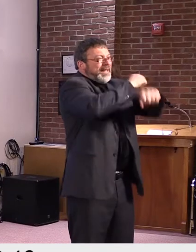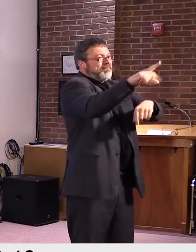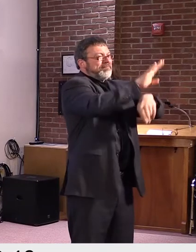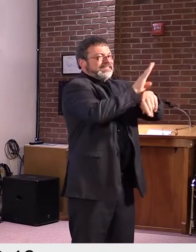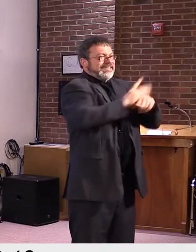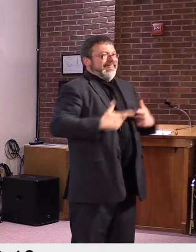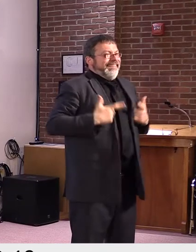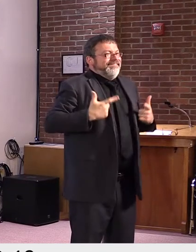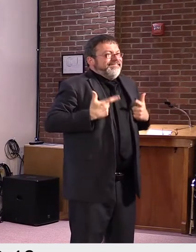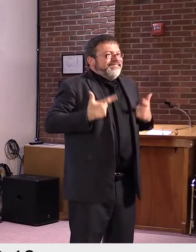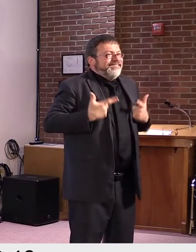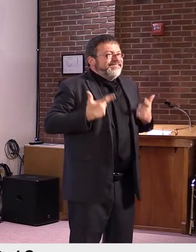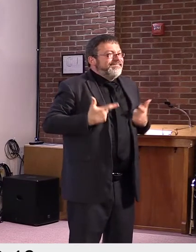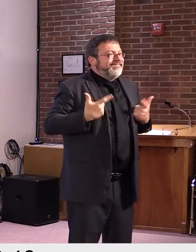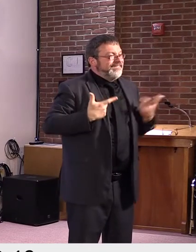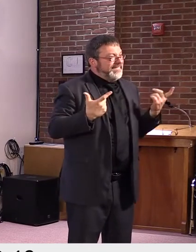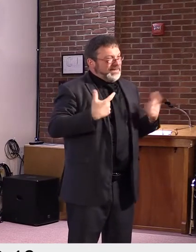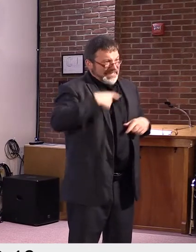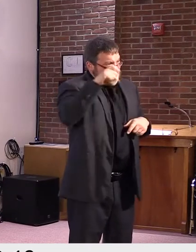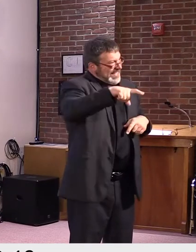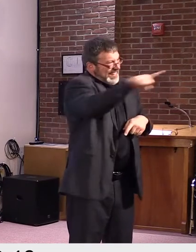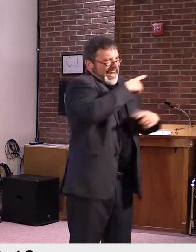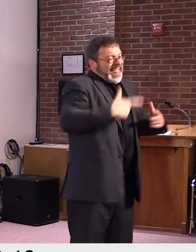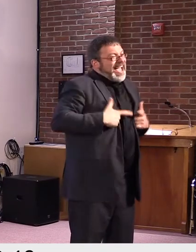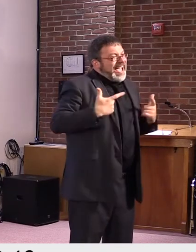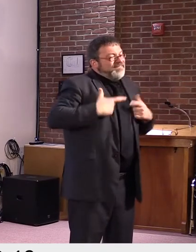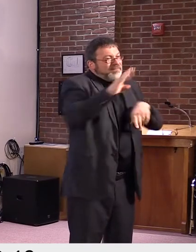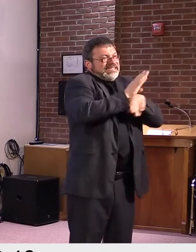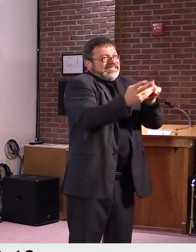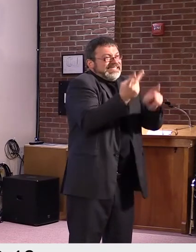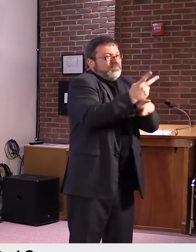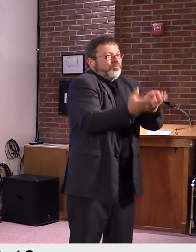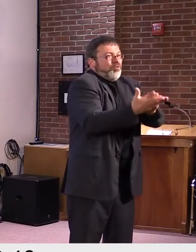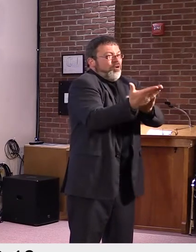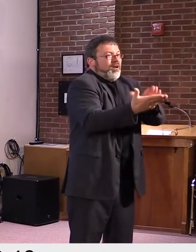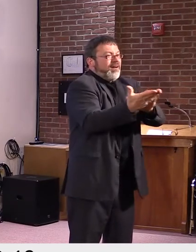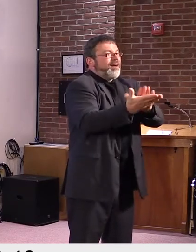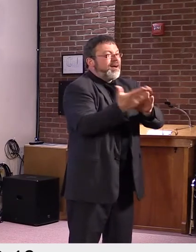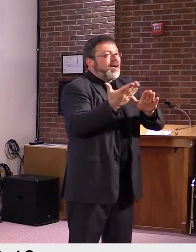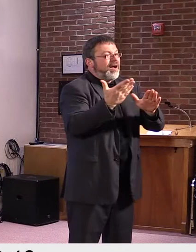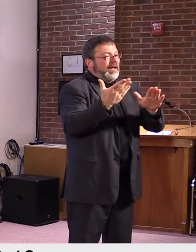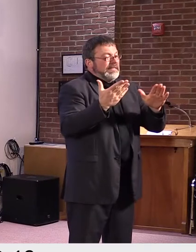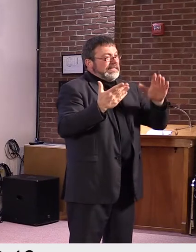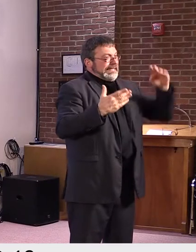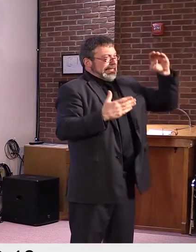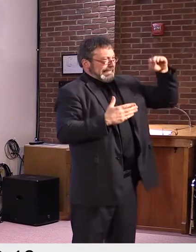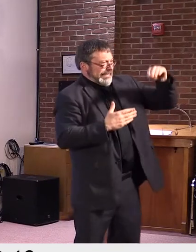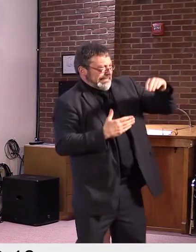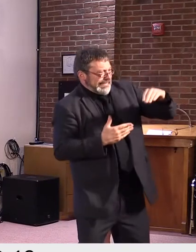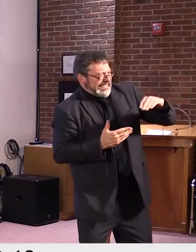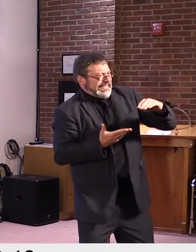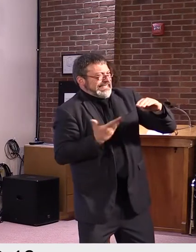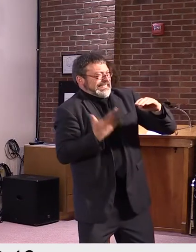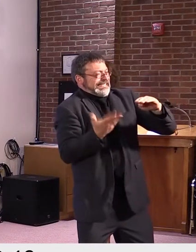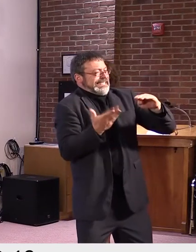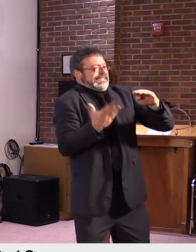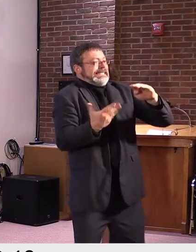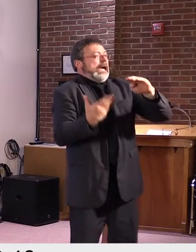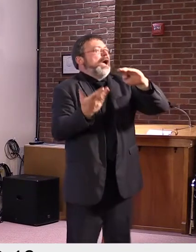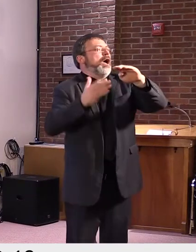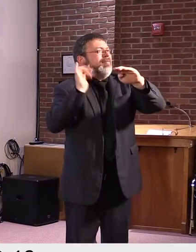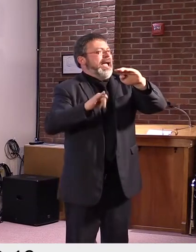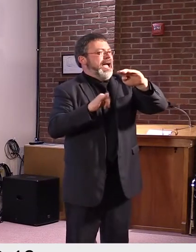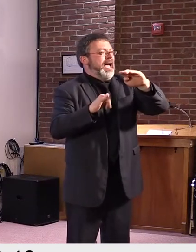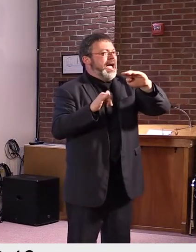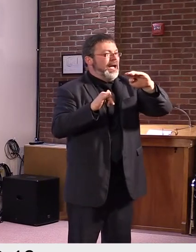can survive when we get to and turn the corner and bring more people into the state that they can thrive as a result.